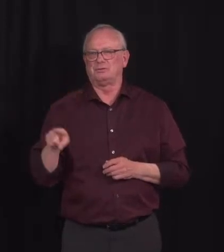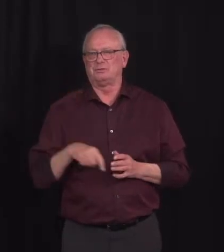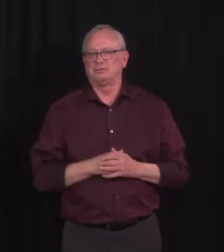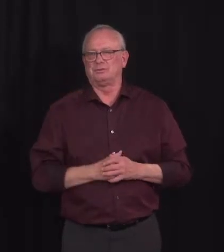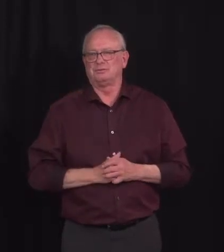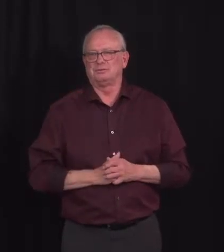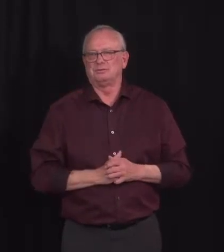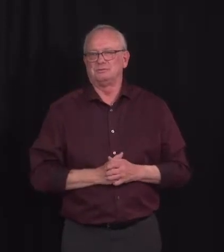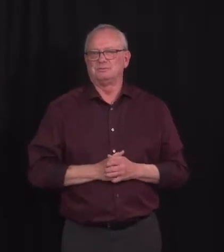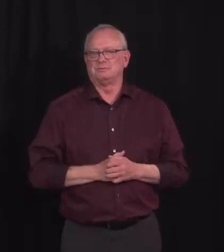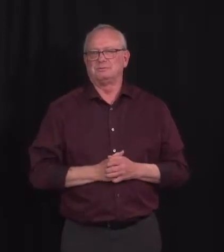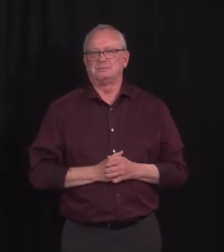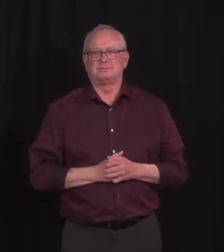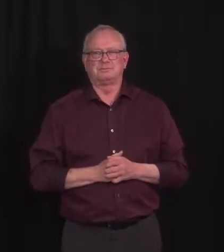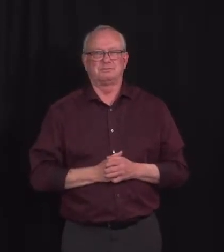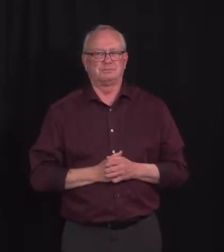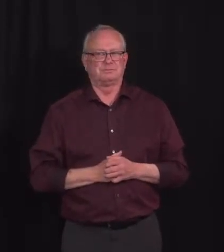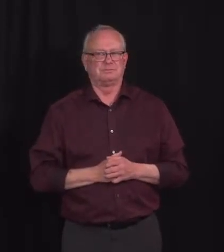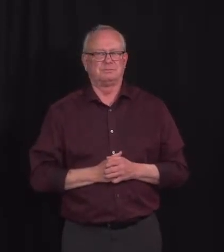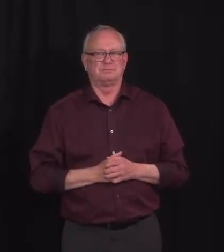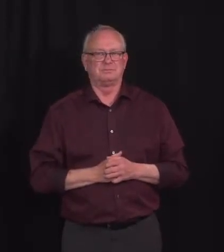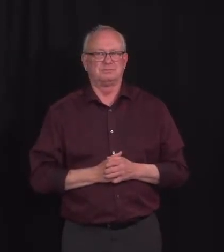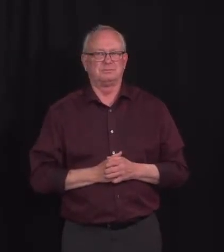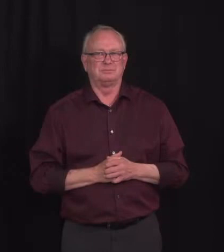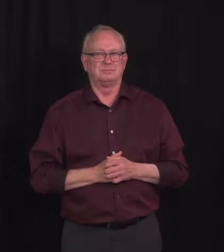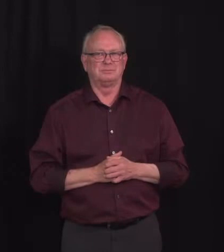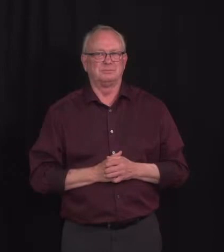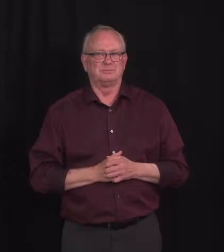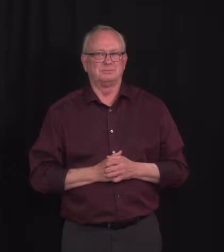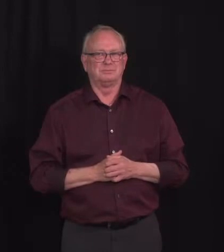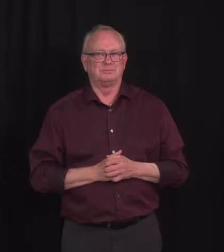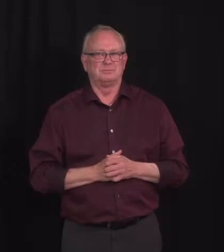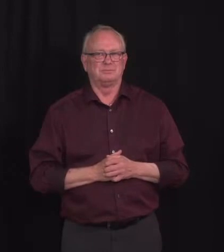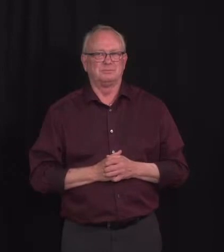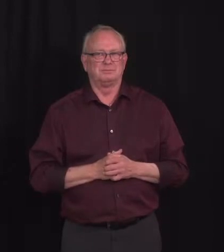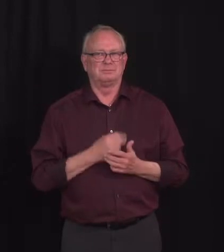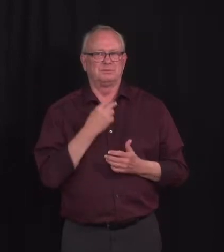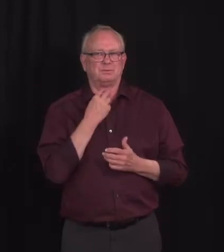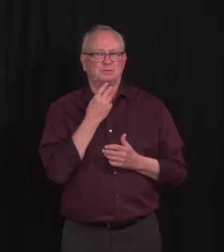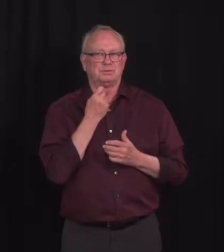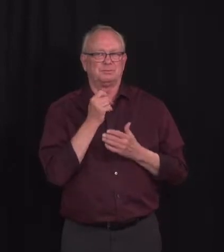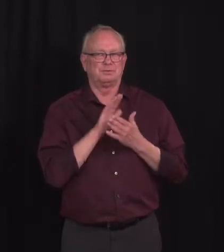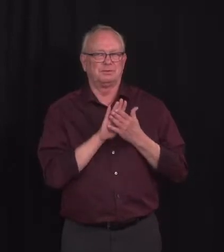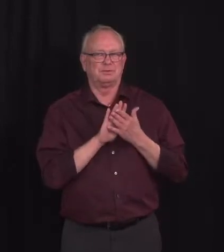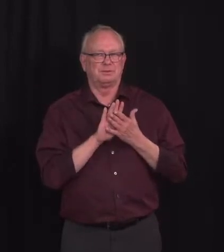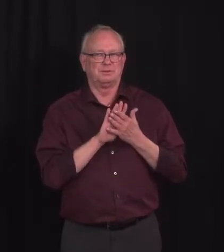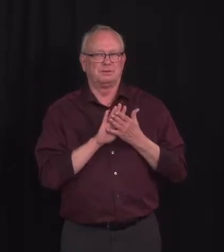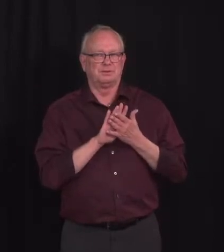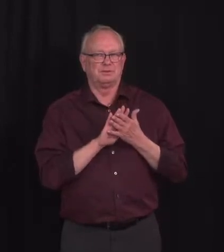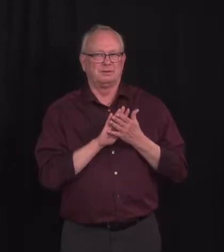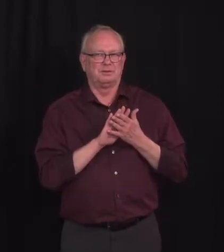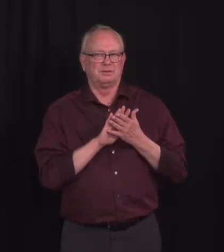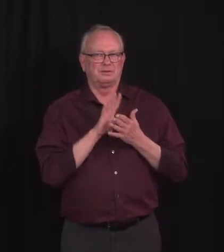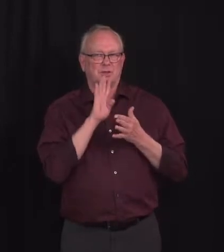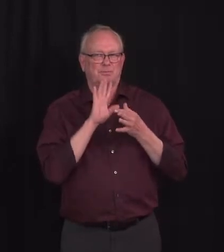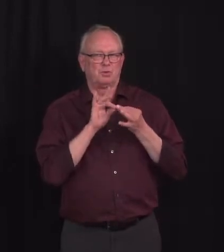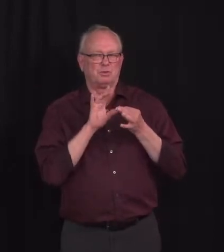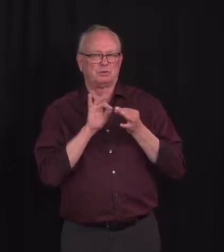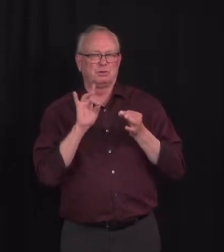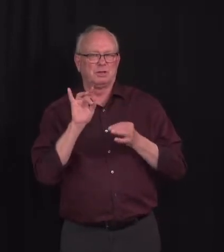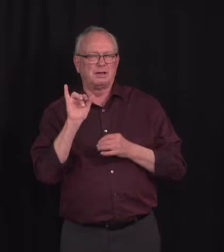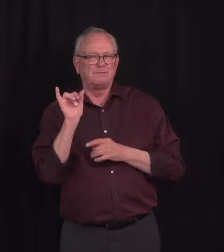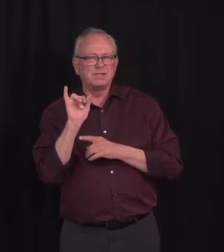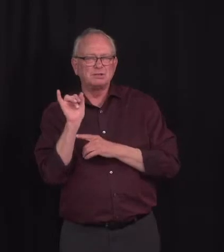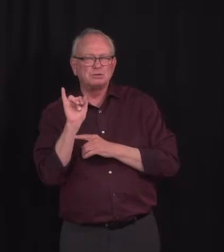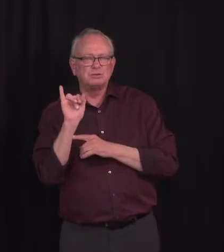What level of natural immunity through infection do you believe exists within the province? And how do you factor that into the question of,